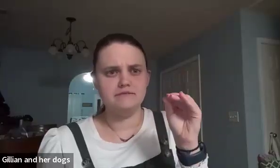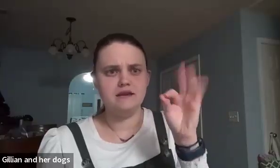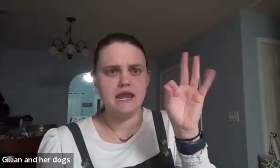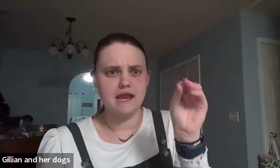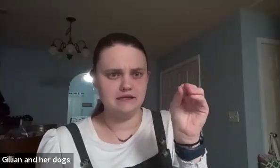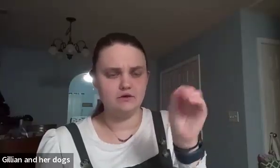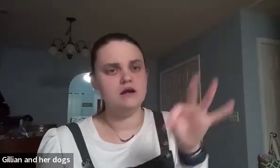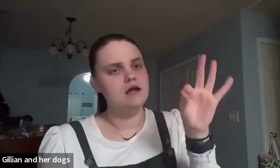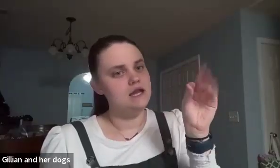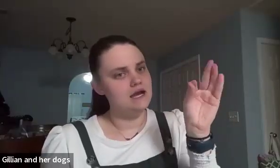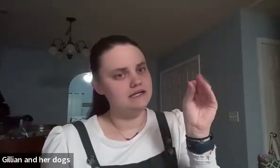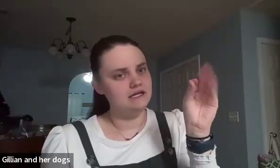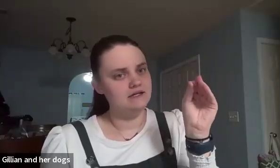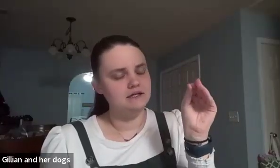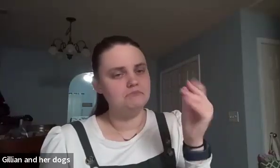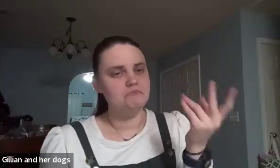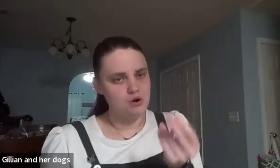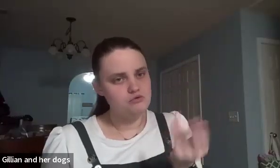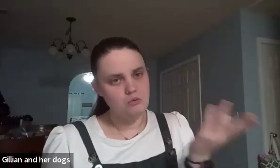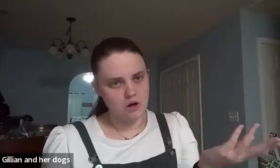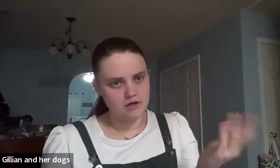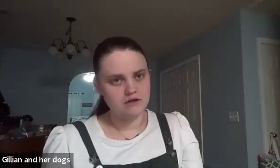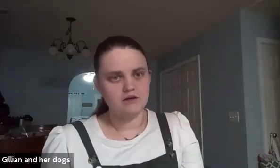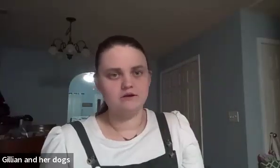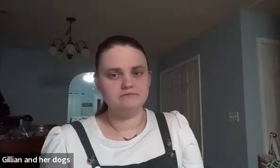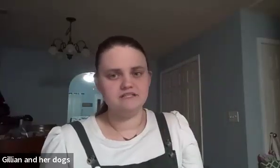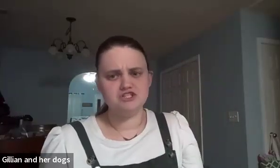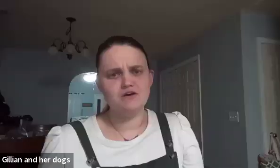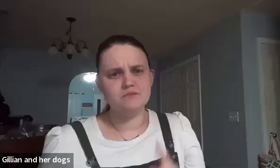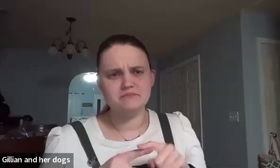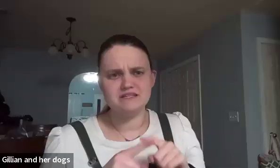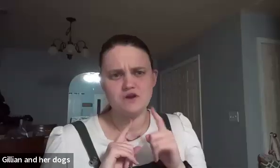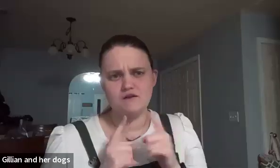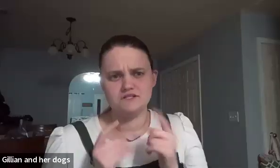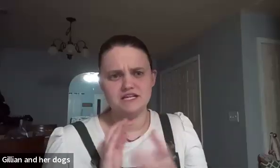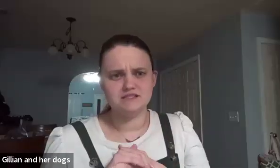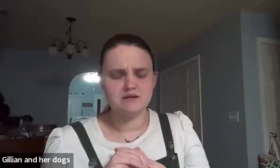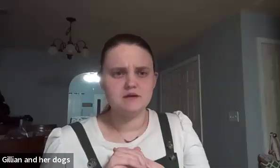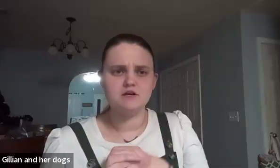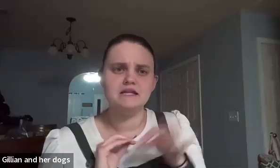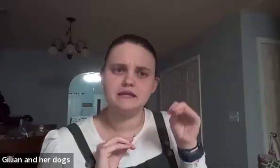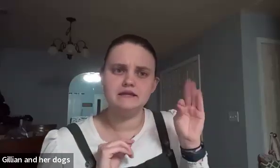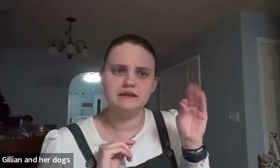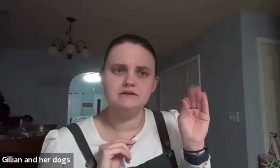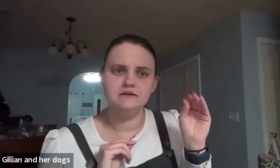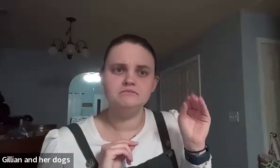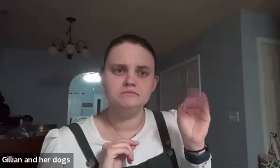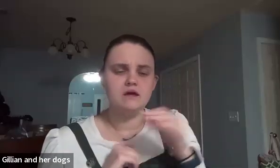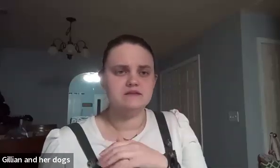time, 90 or 90. Both will work. It just kind of almost depends on the conversation. Sometimes I'll be like 90, and then